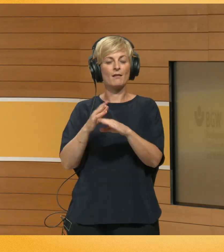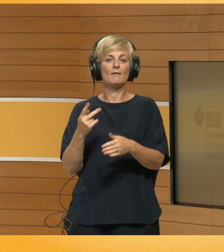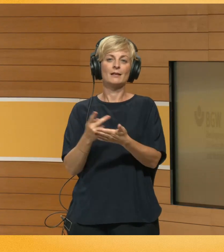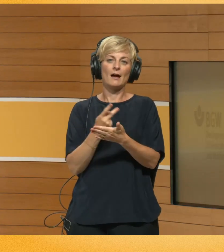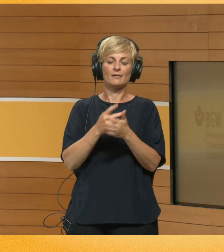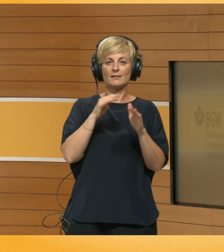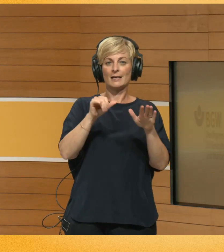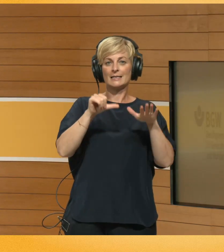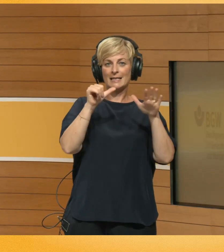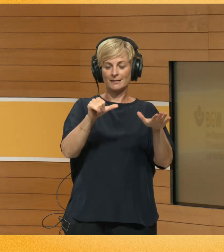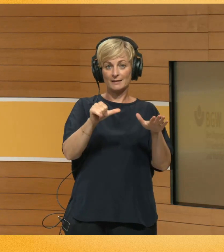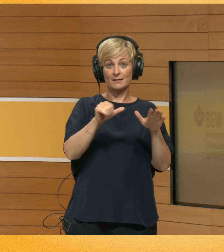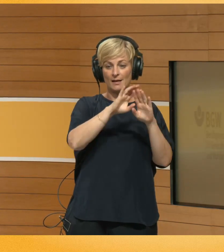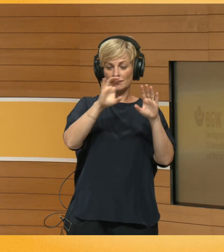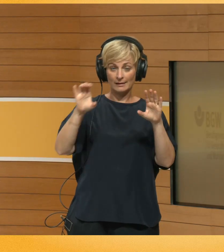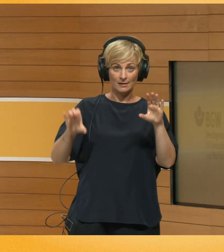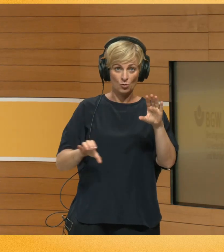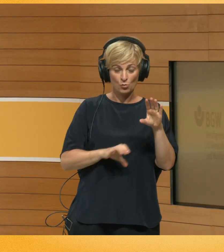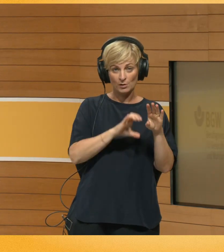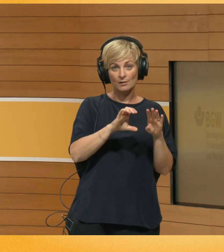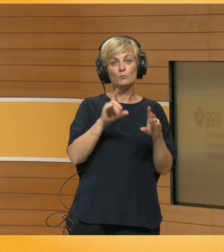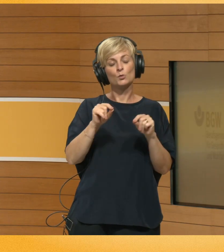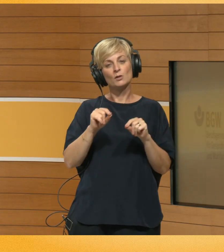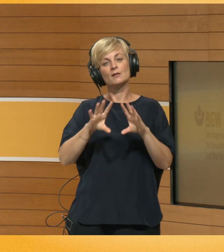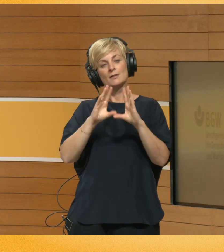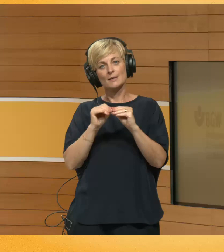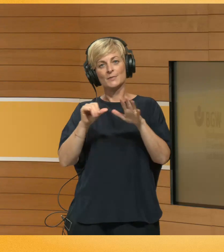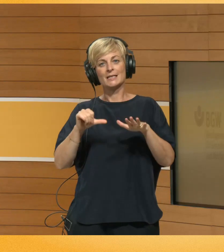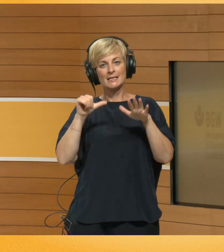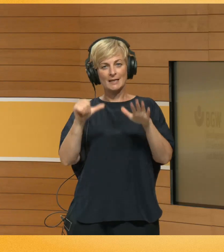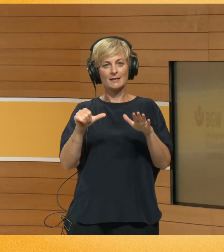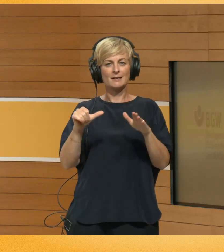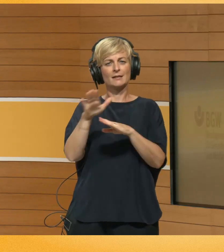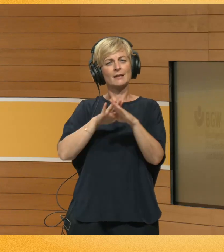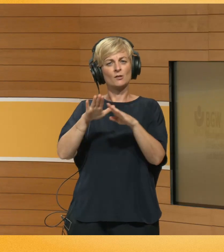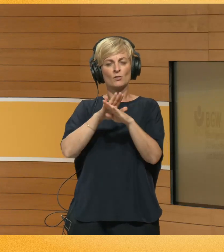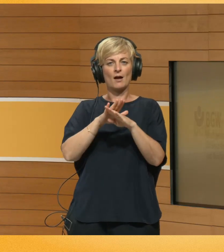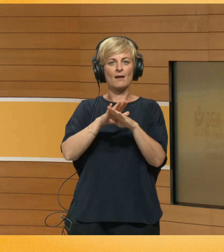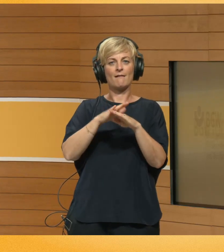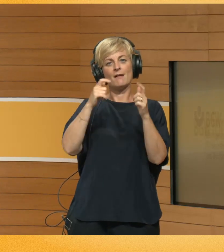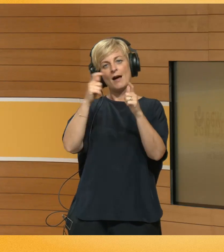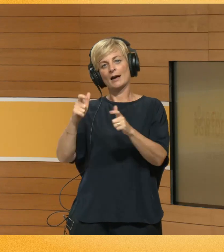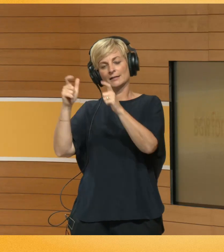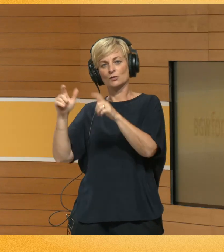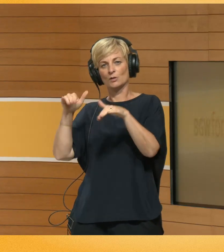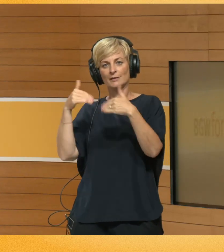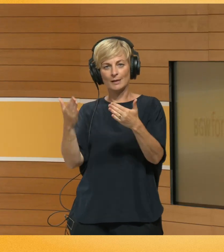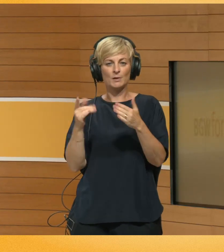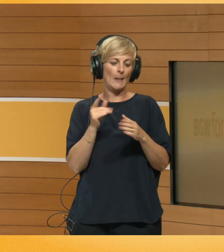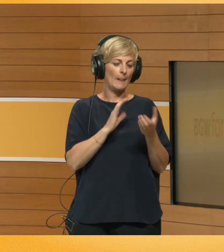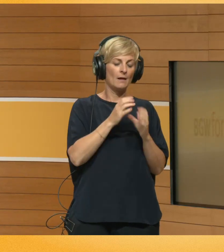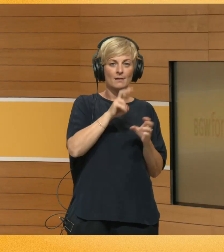regional referral facilities. And then the apex of the healthcare system, which will be the tertiary or the